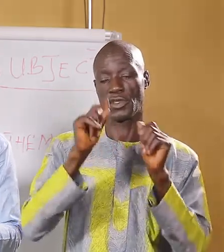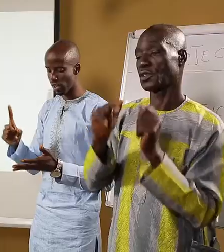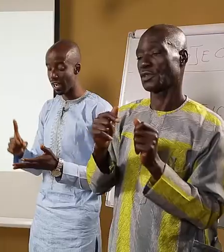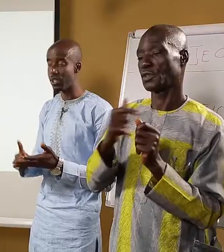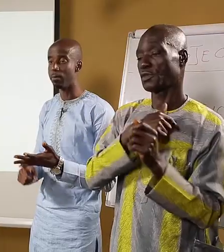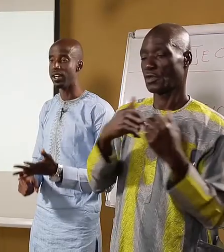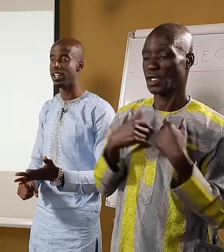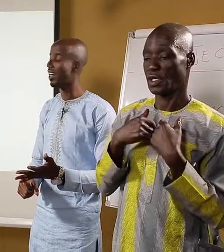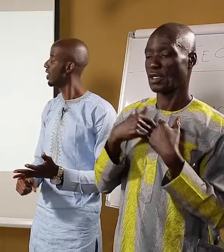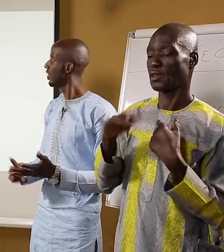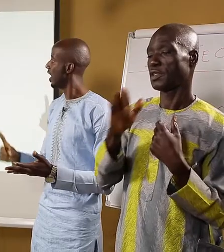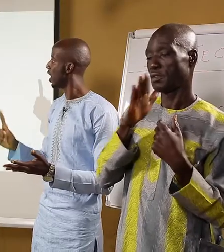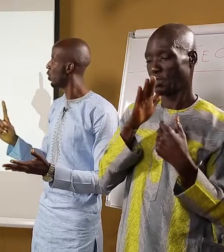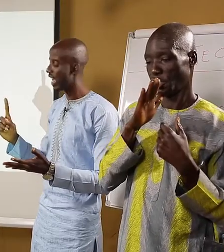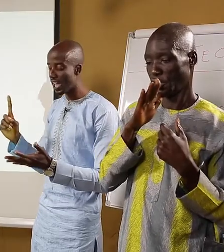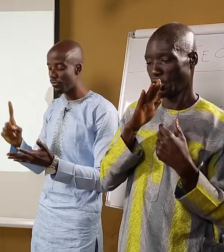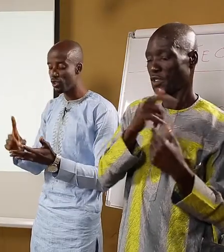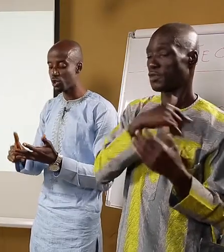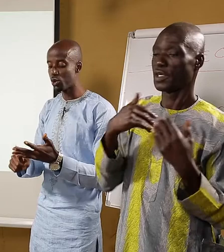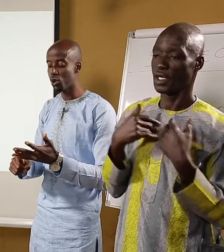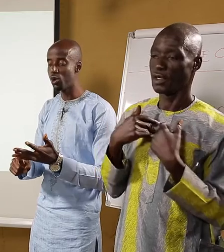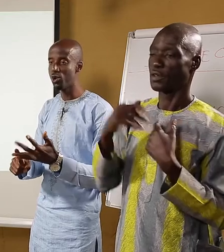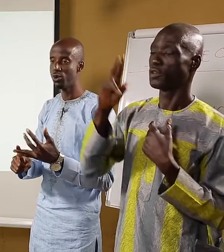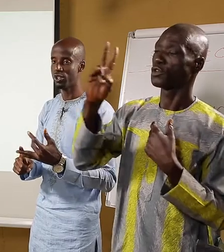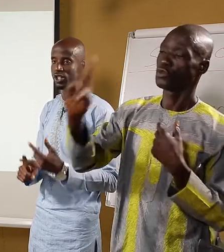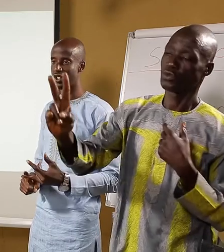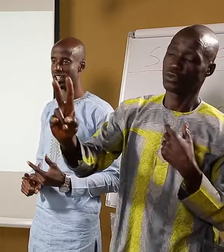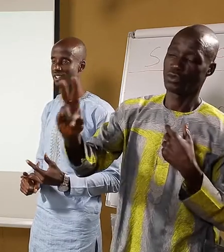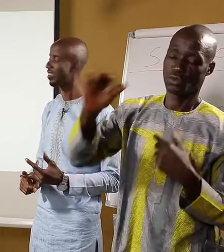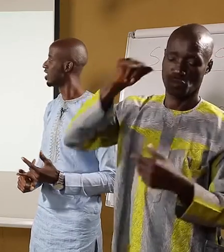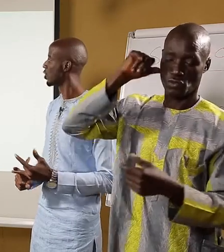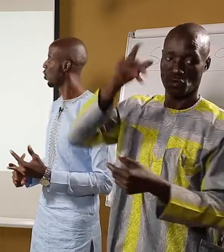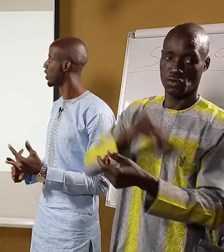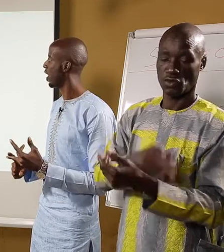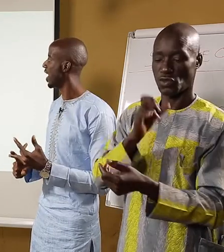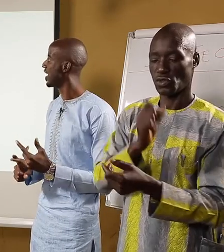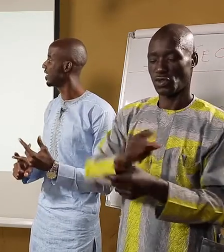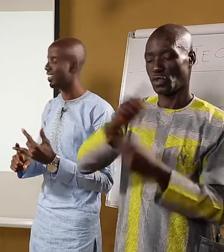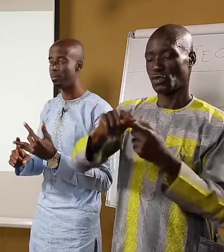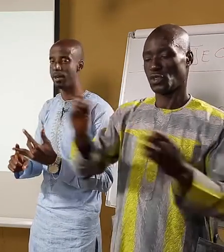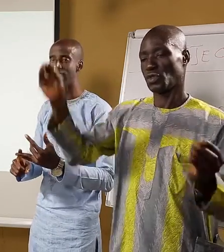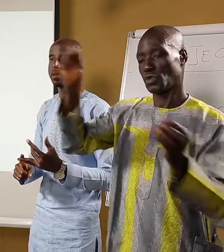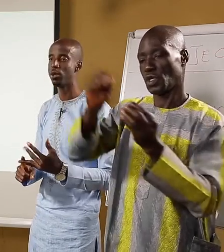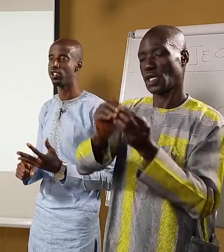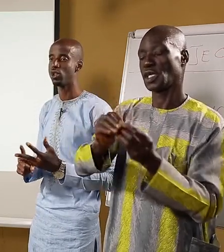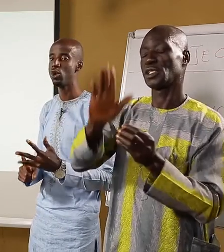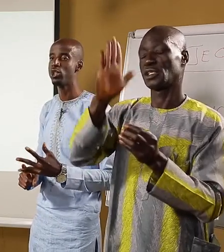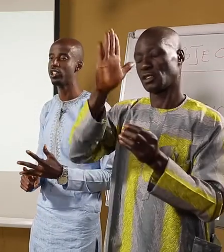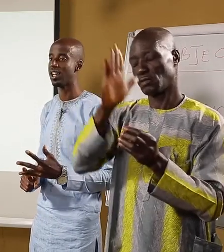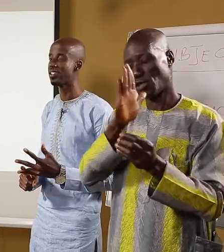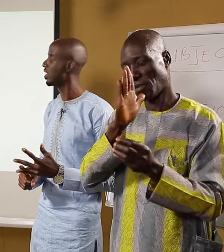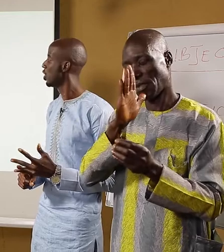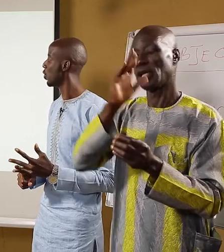question, we have the mother and we have 2 daughters. So when you add the mother plus the